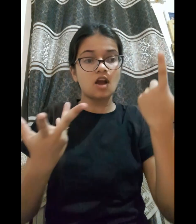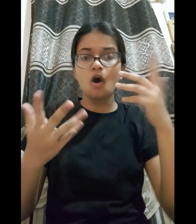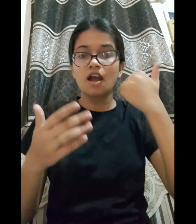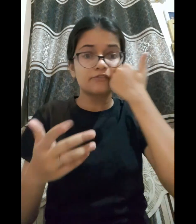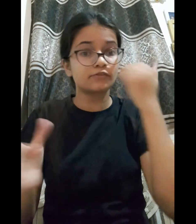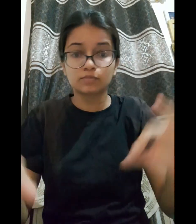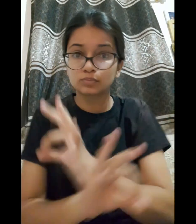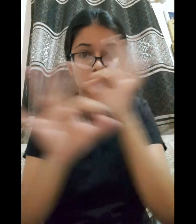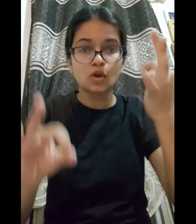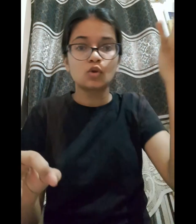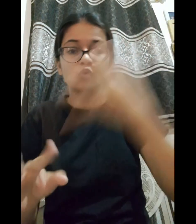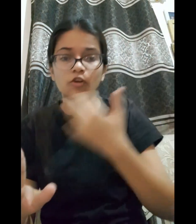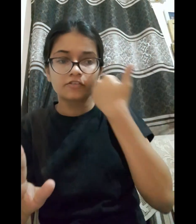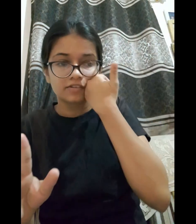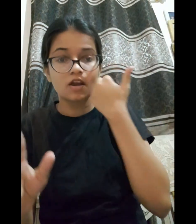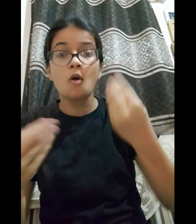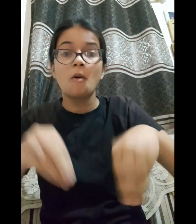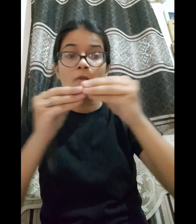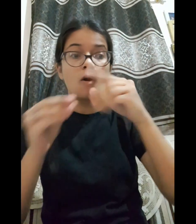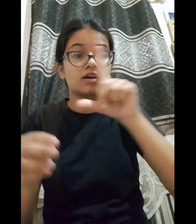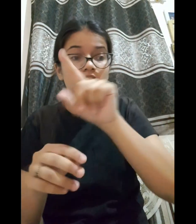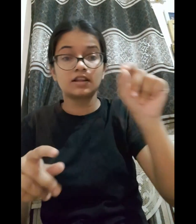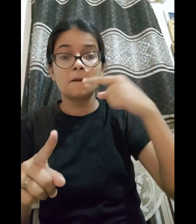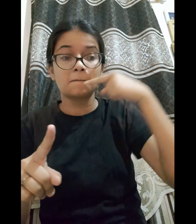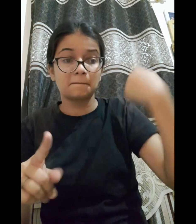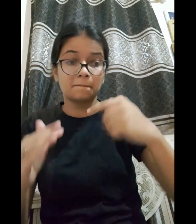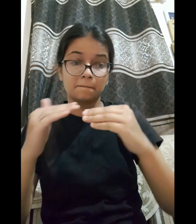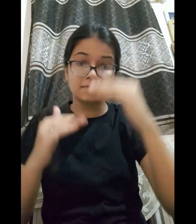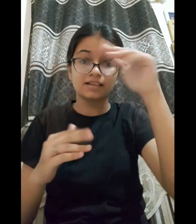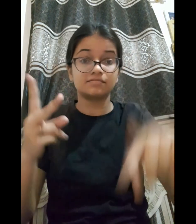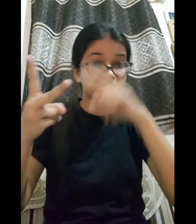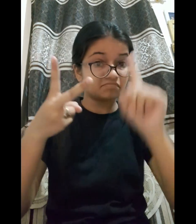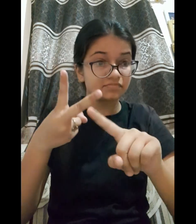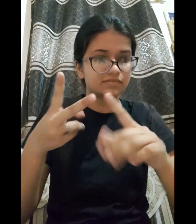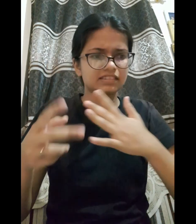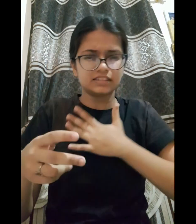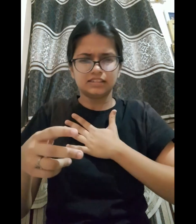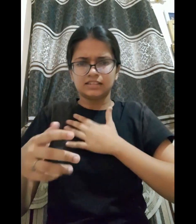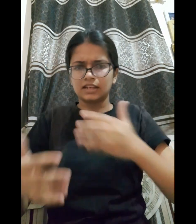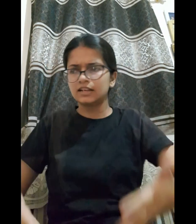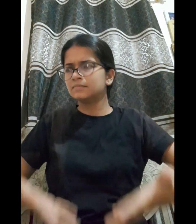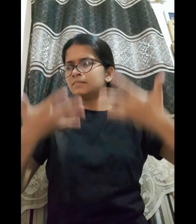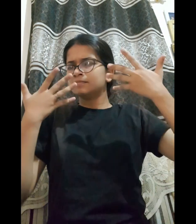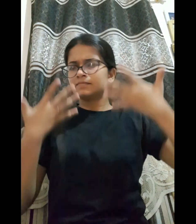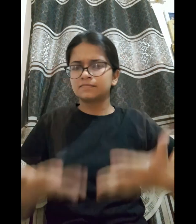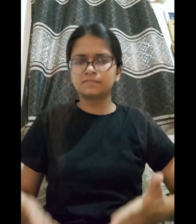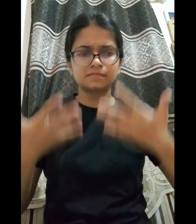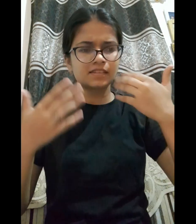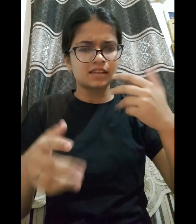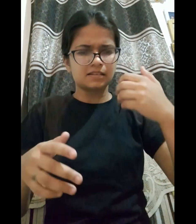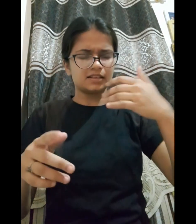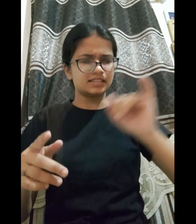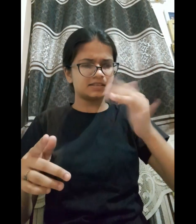fever, new fever, usually more than 100 degree Fahrenheit that comes. Second, a chest congestion or a difficulty